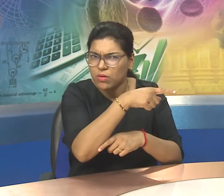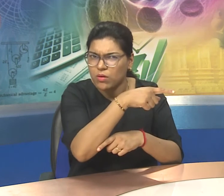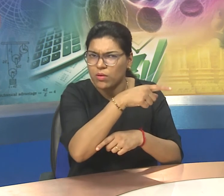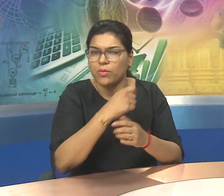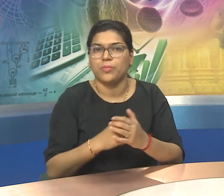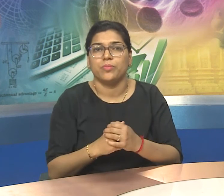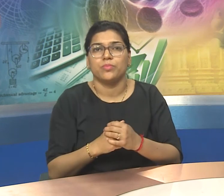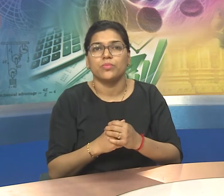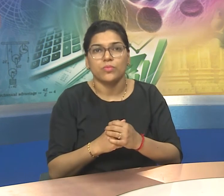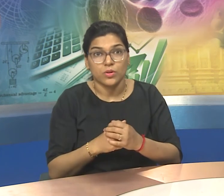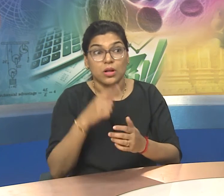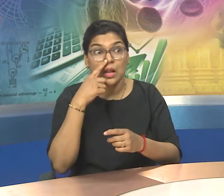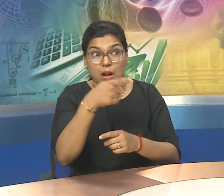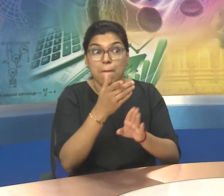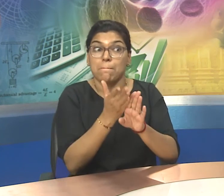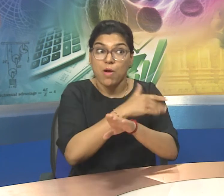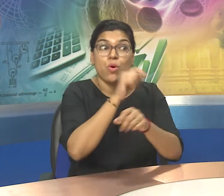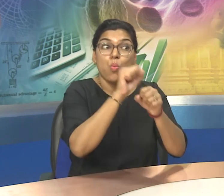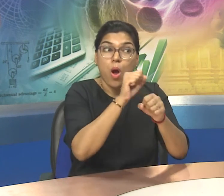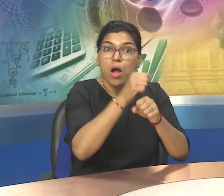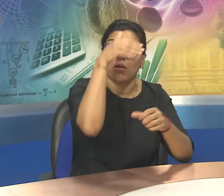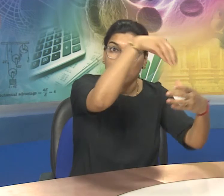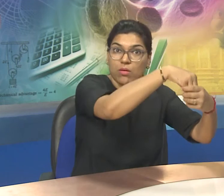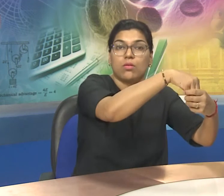explains, has she worked in a restaurant?